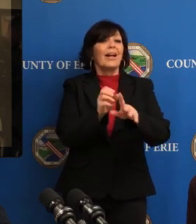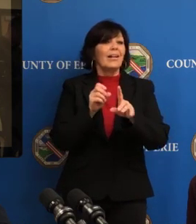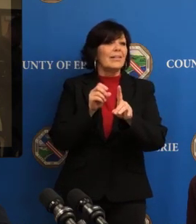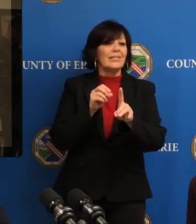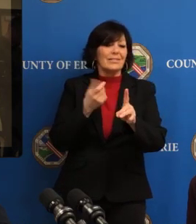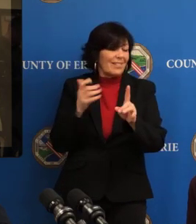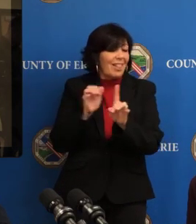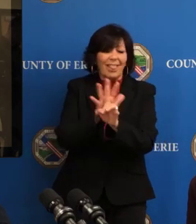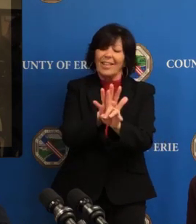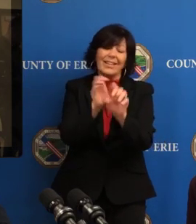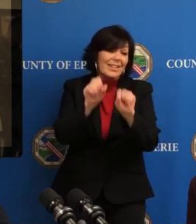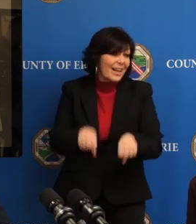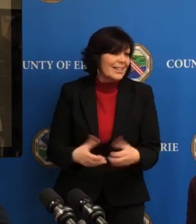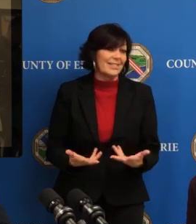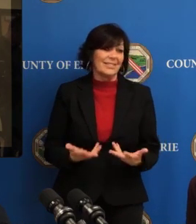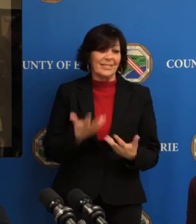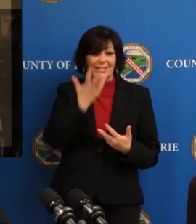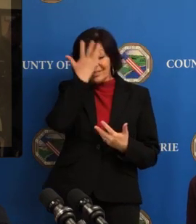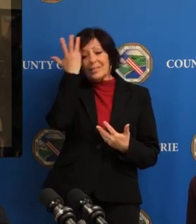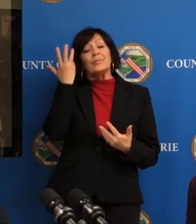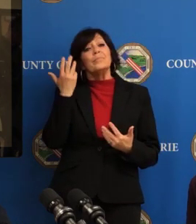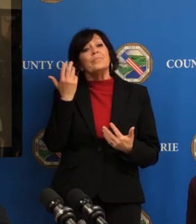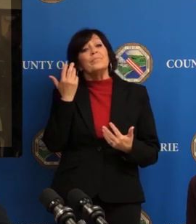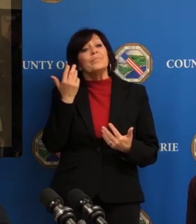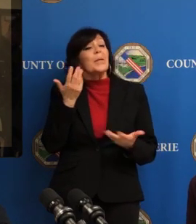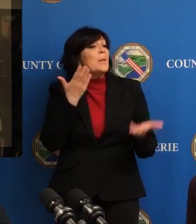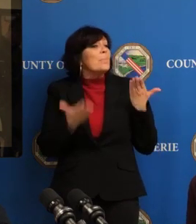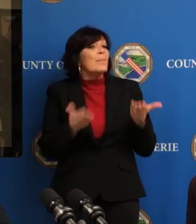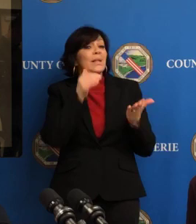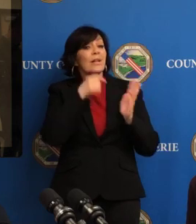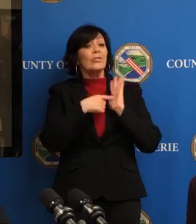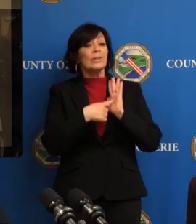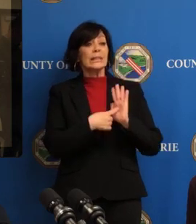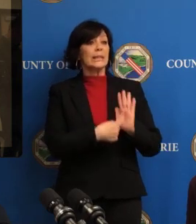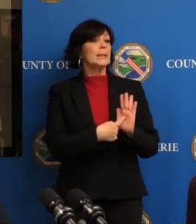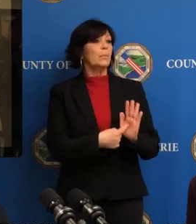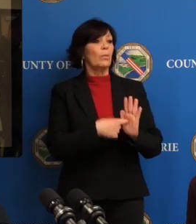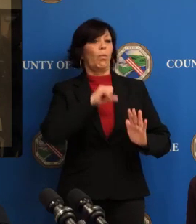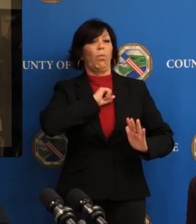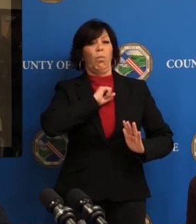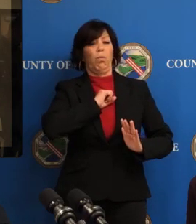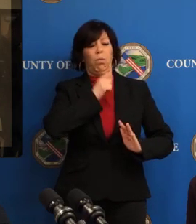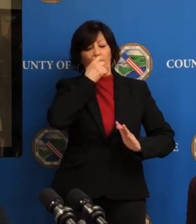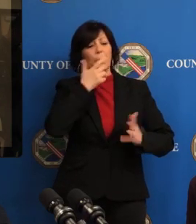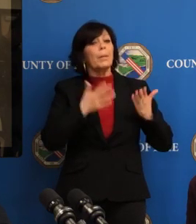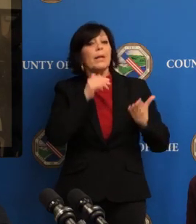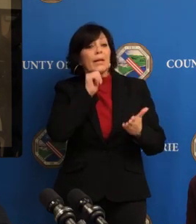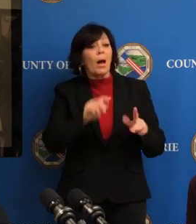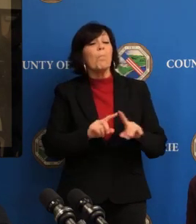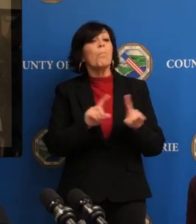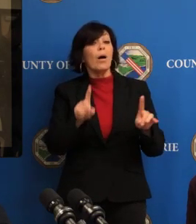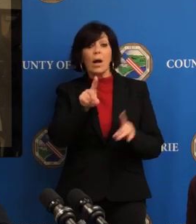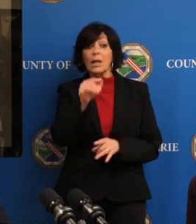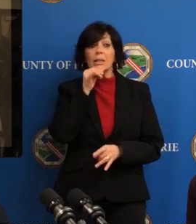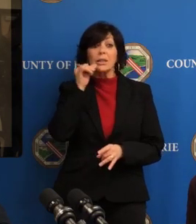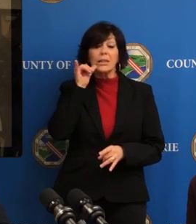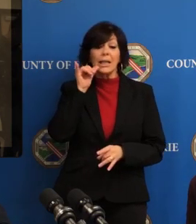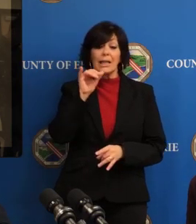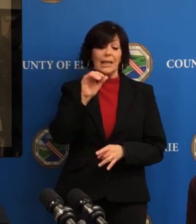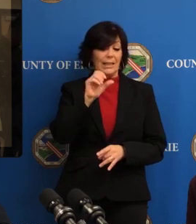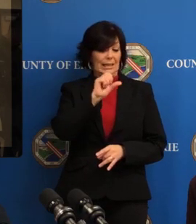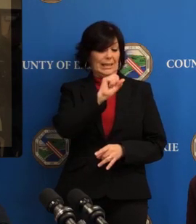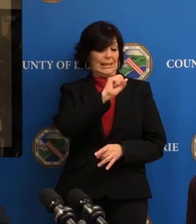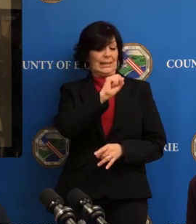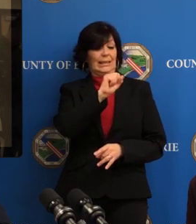has COVID-19 at this moment. They may not be showing symptoms. As you may have seen yesterday, Senator Rand Paul